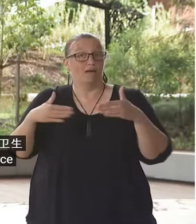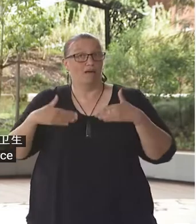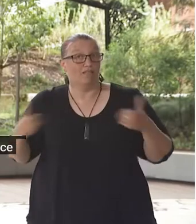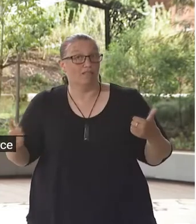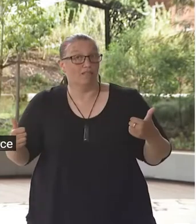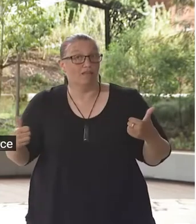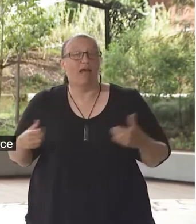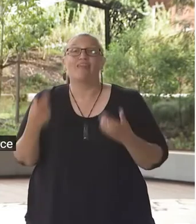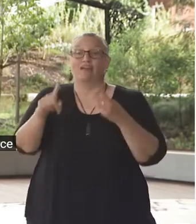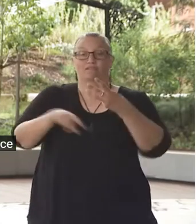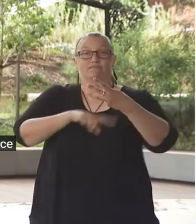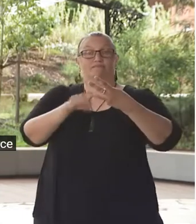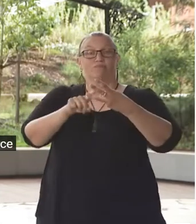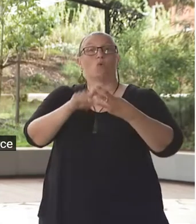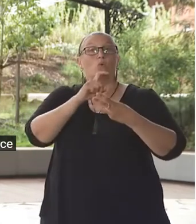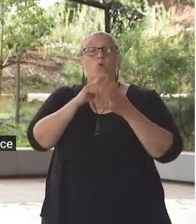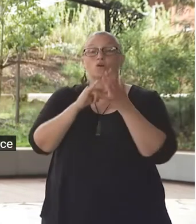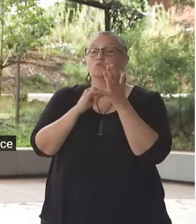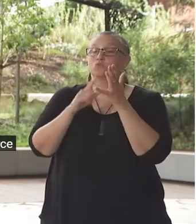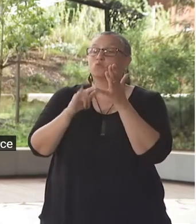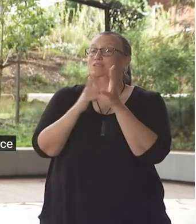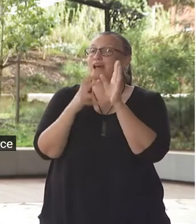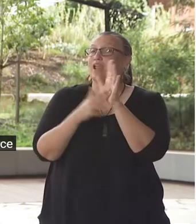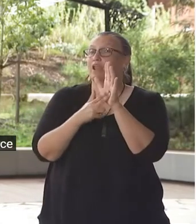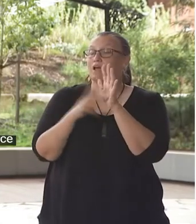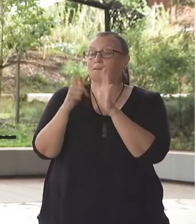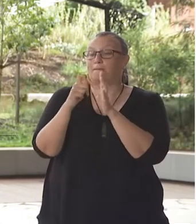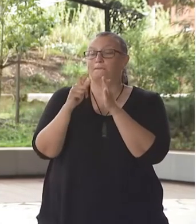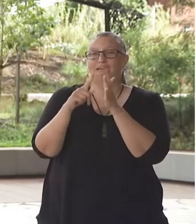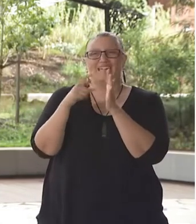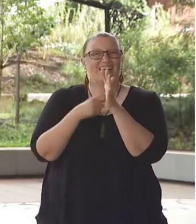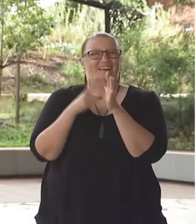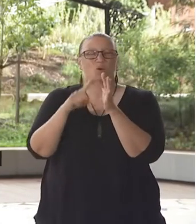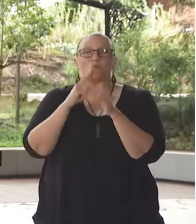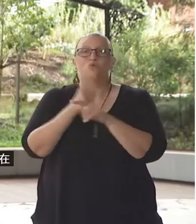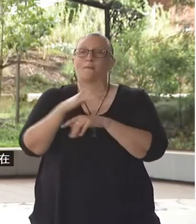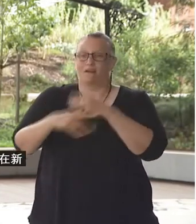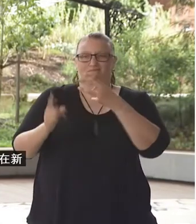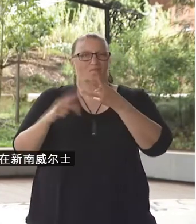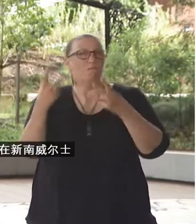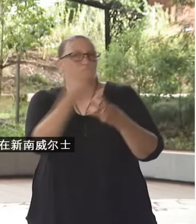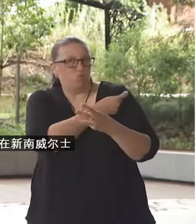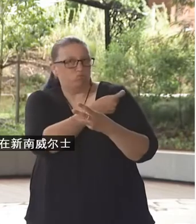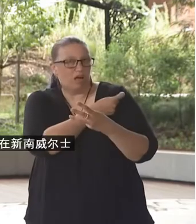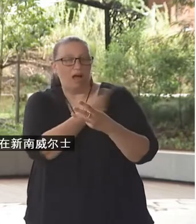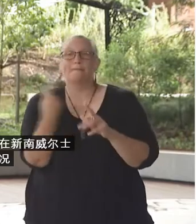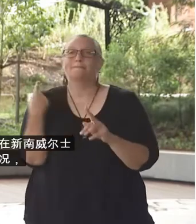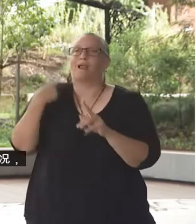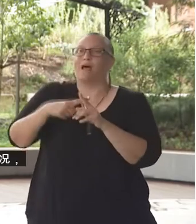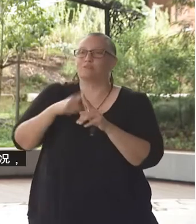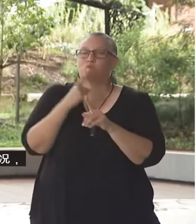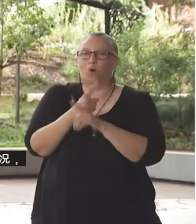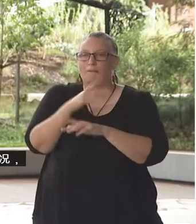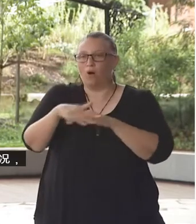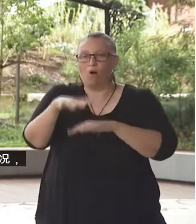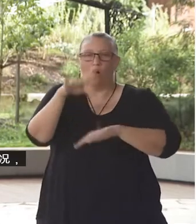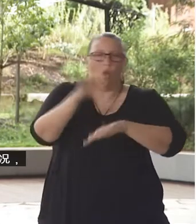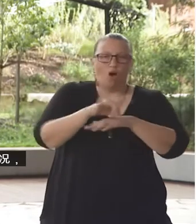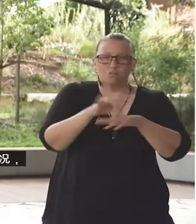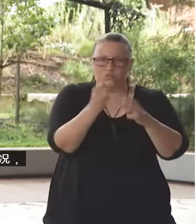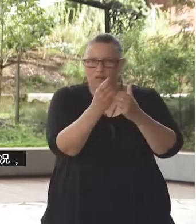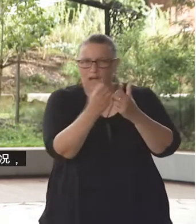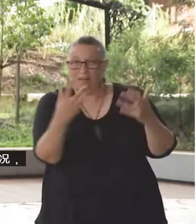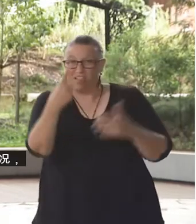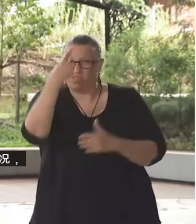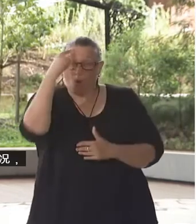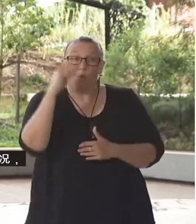will speak to both the booster program and also speak to how we're tracking in respect of the modelling for our hospital system here in New